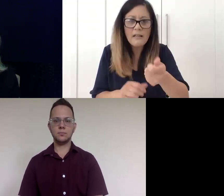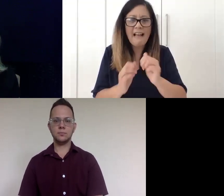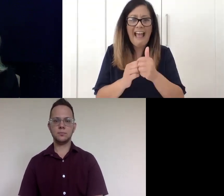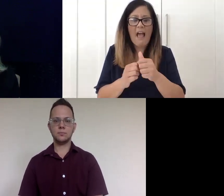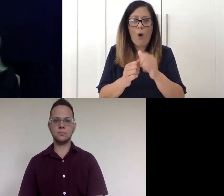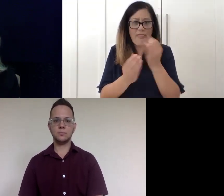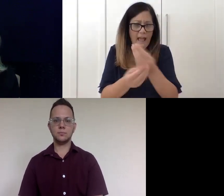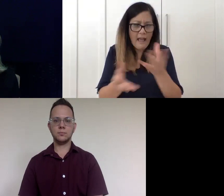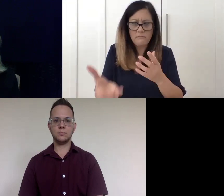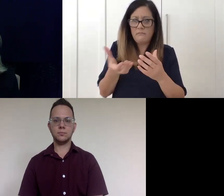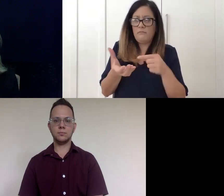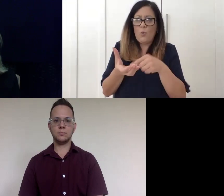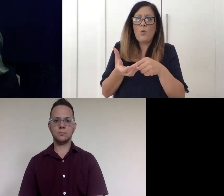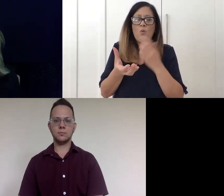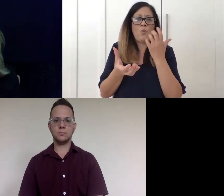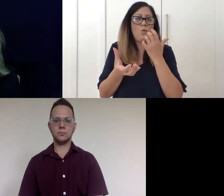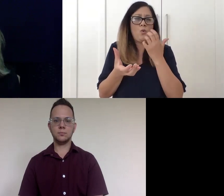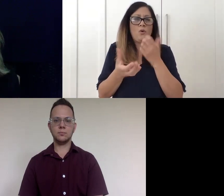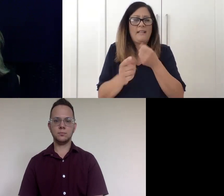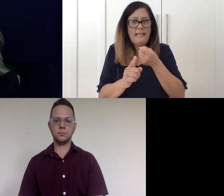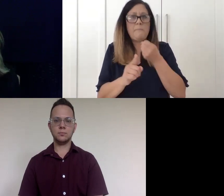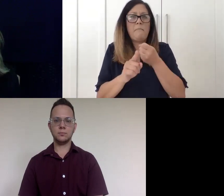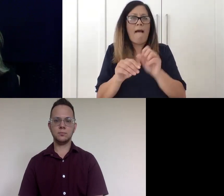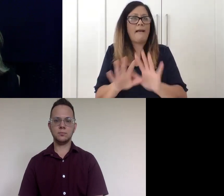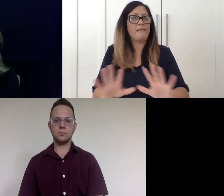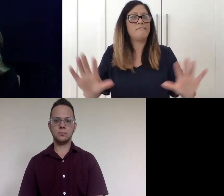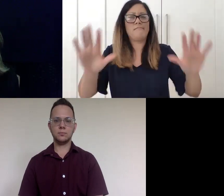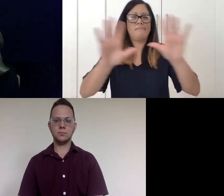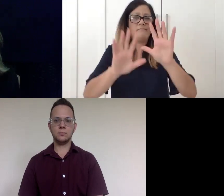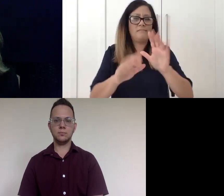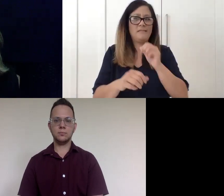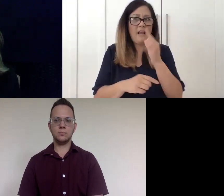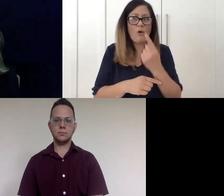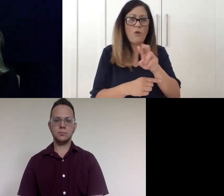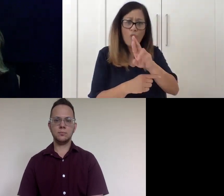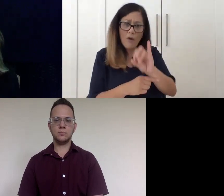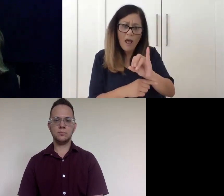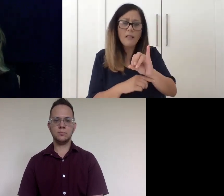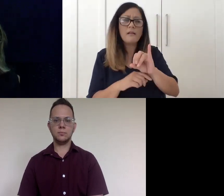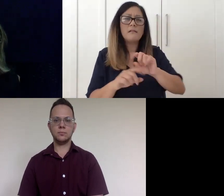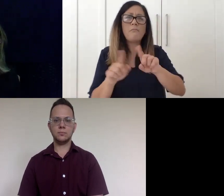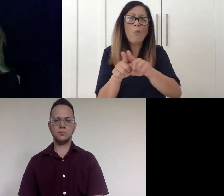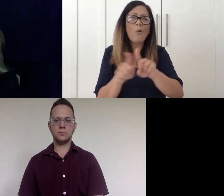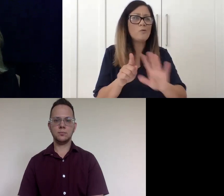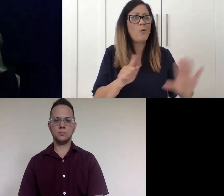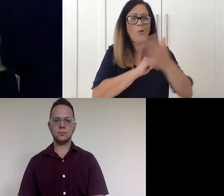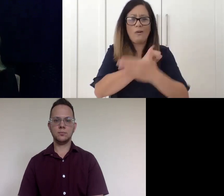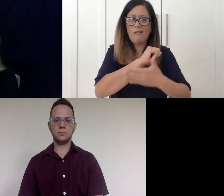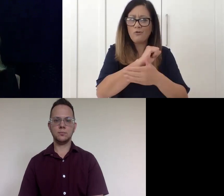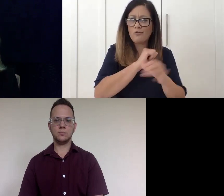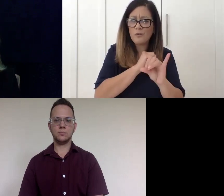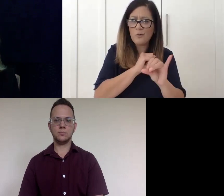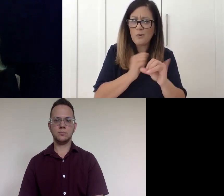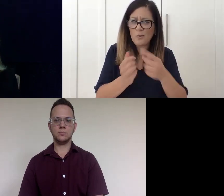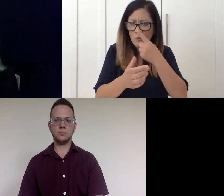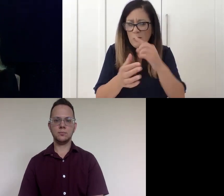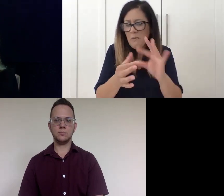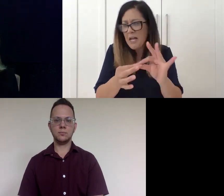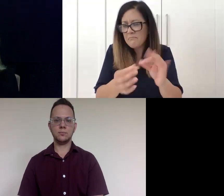be a nationwide impact. So how can we guide people to participate